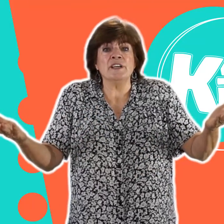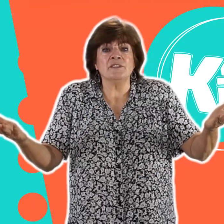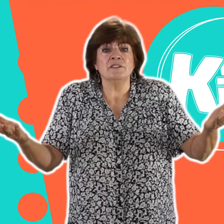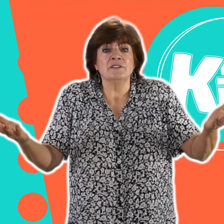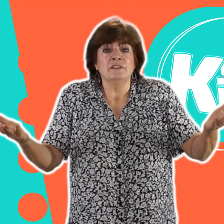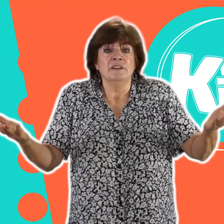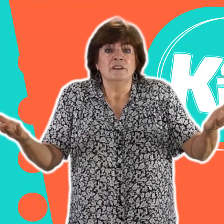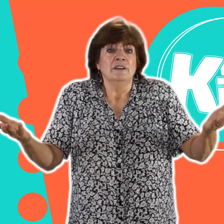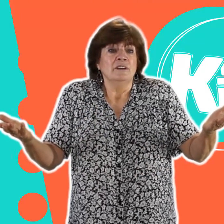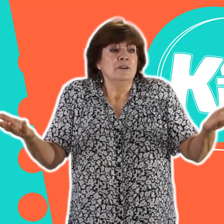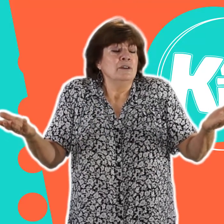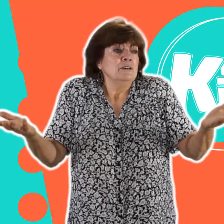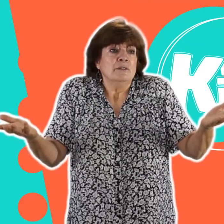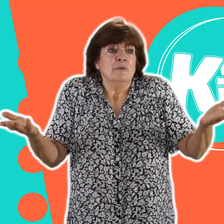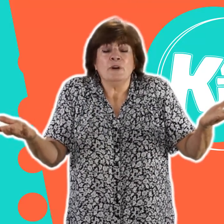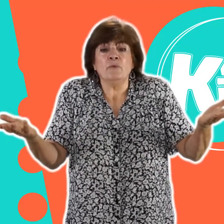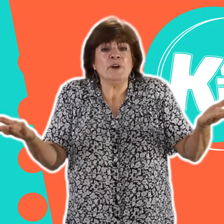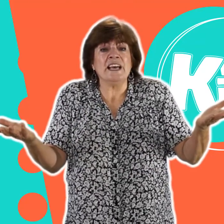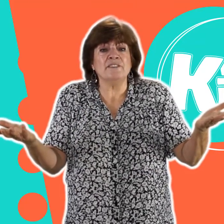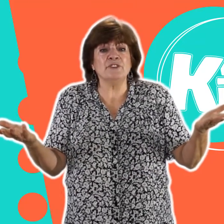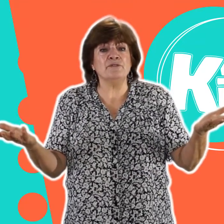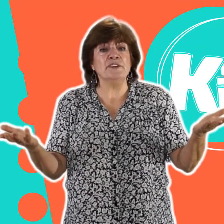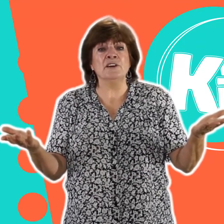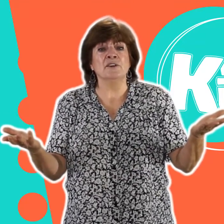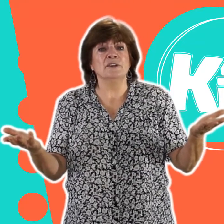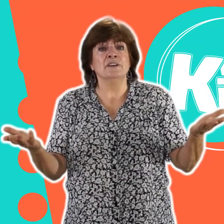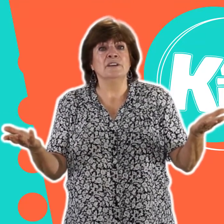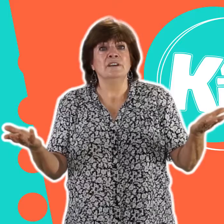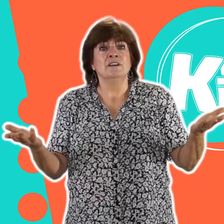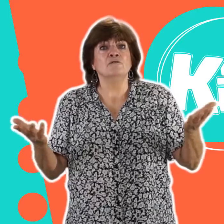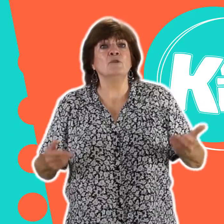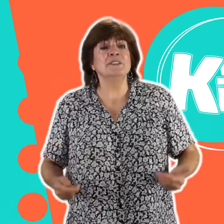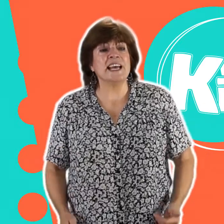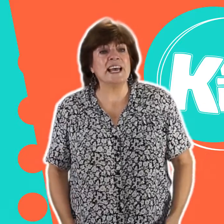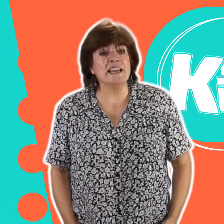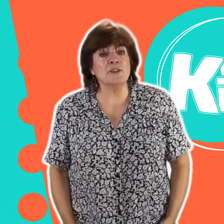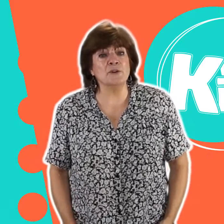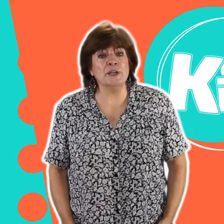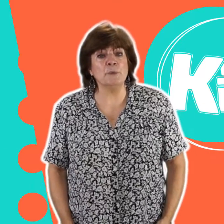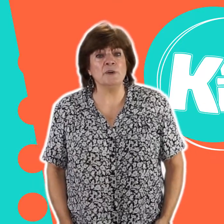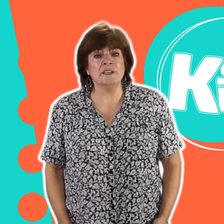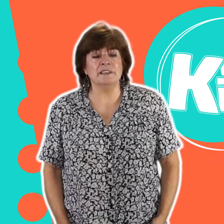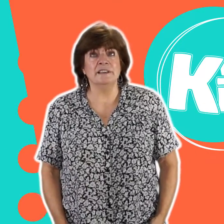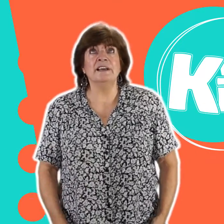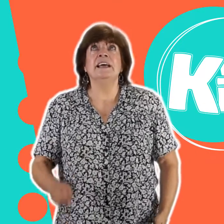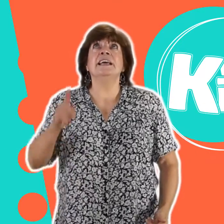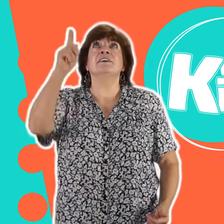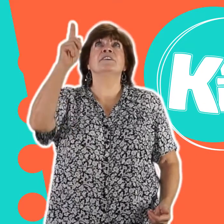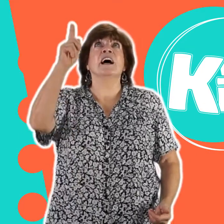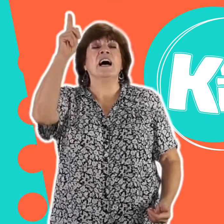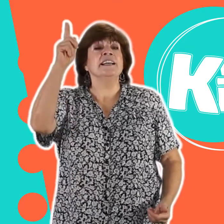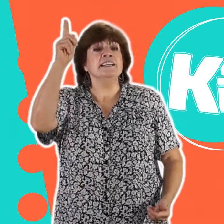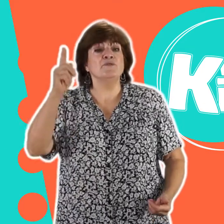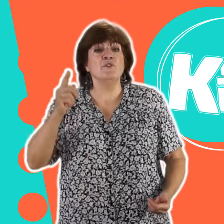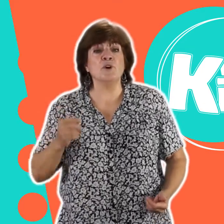us, what if we have to fear? Romans 8:31. If God is for